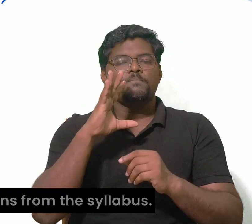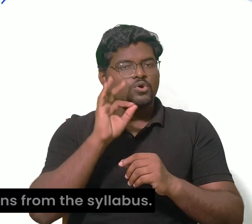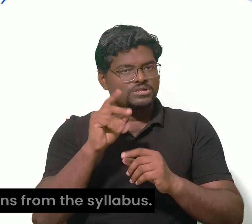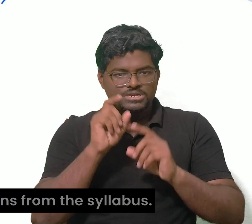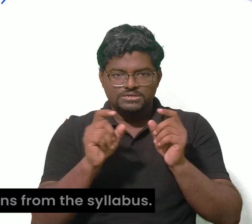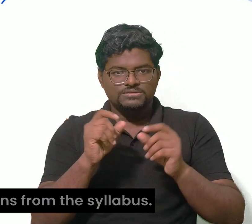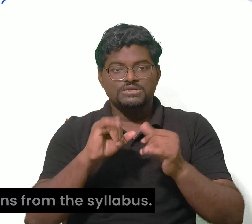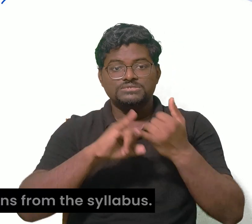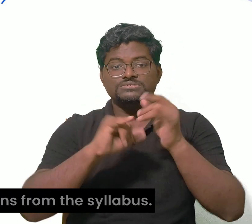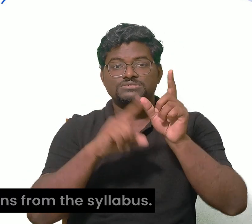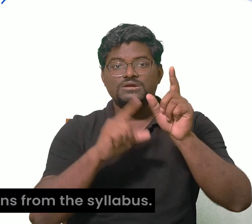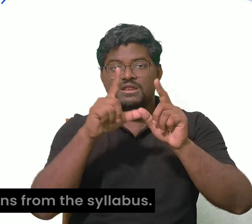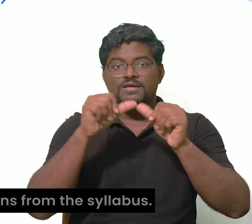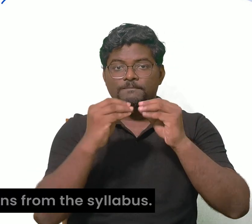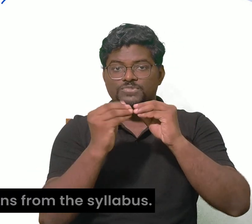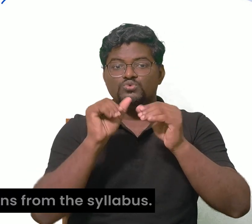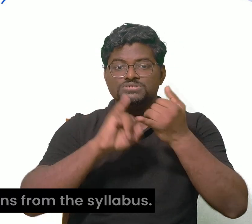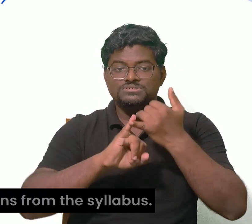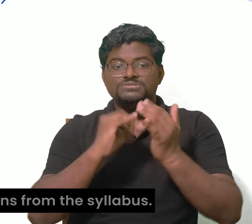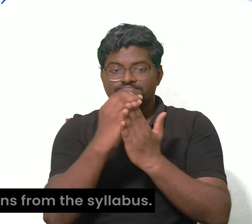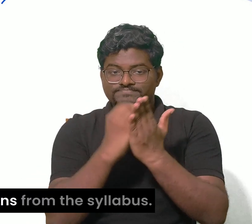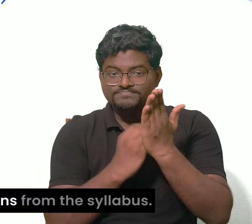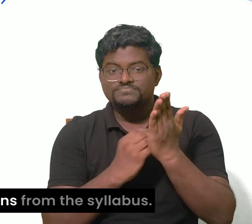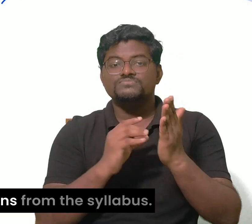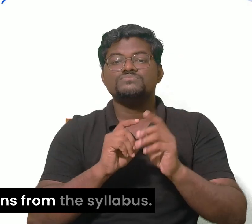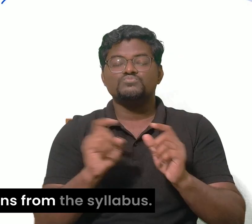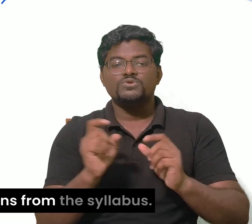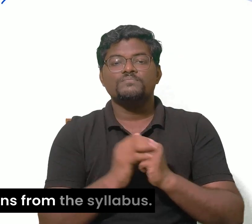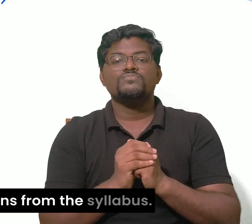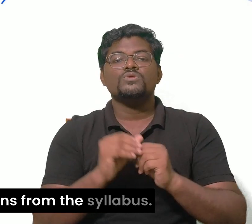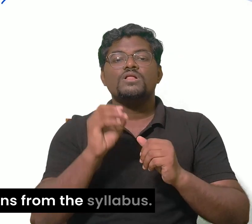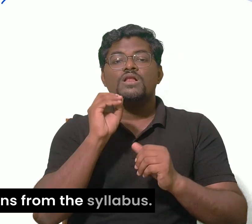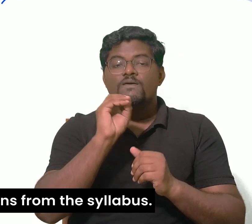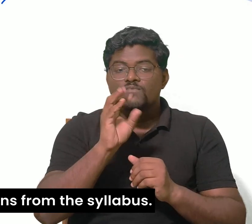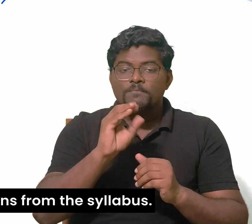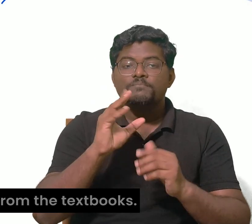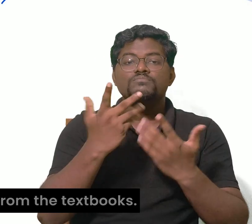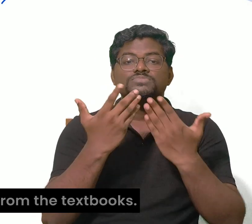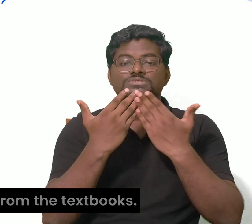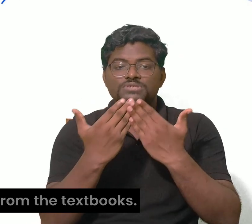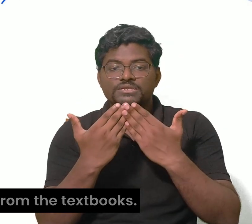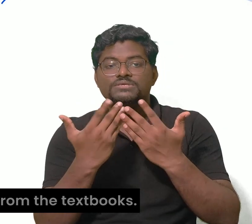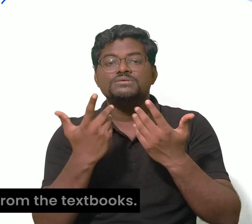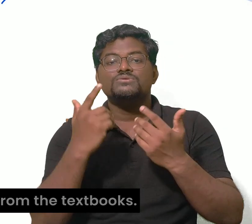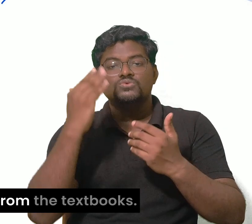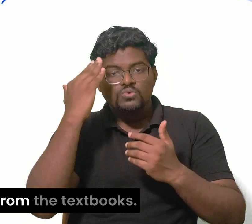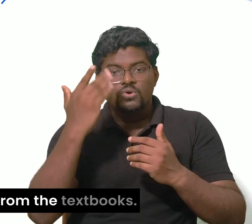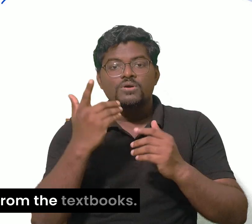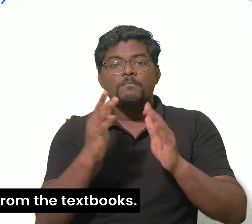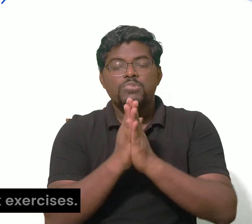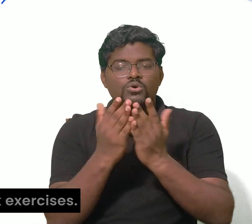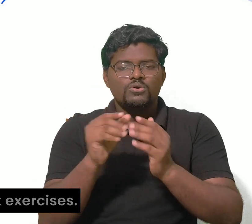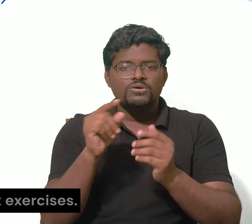know part? As per syllabus, do you know part? You should study. Then box information. Then book